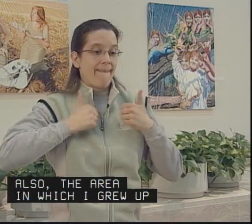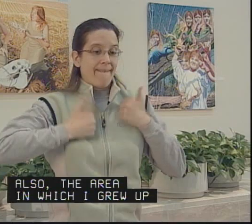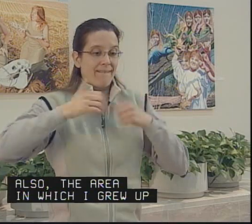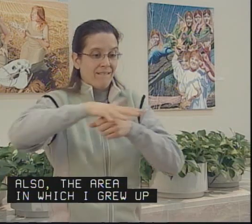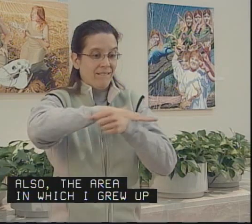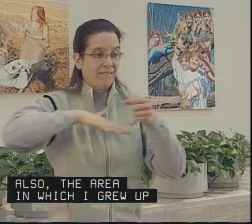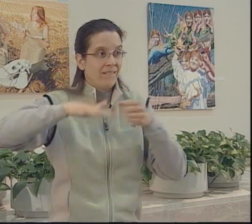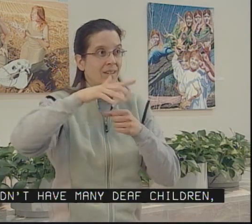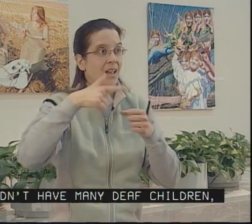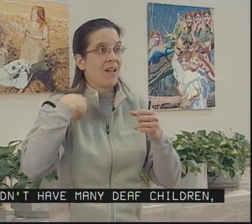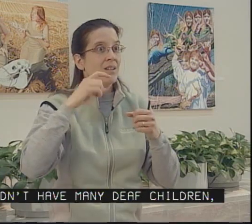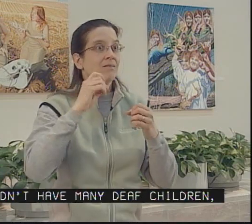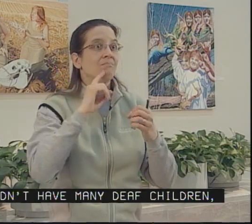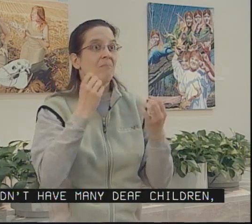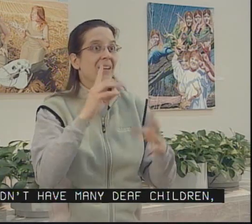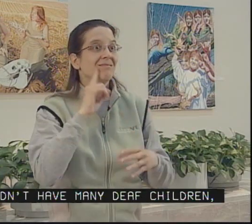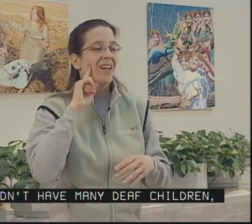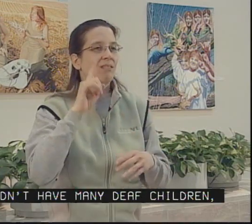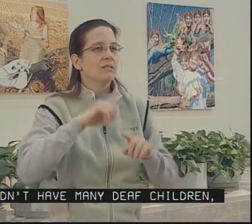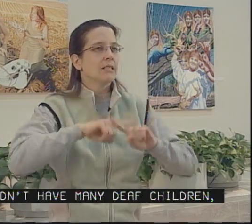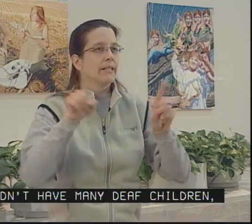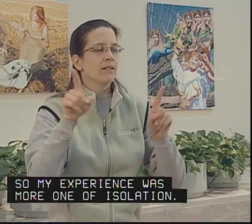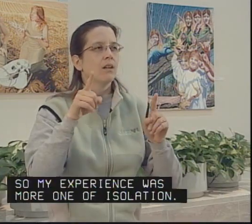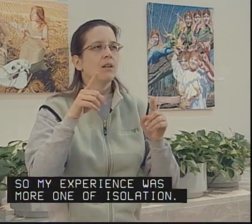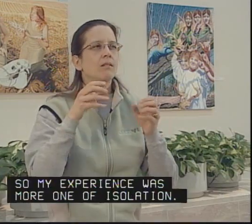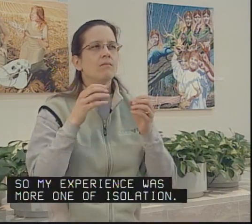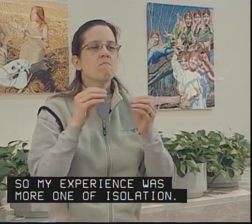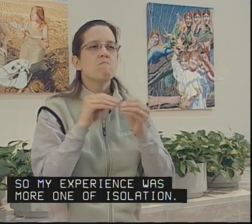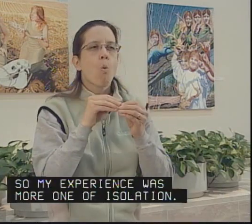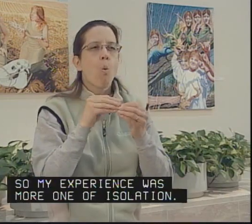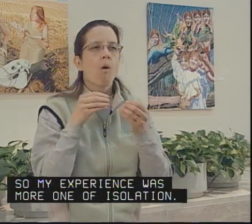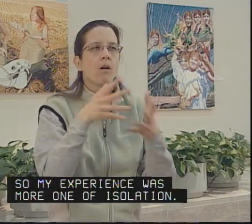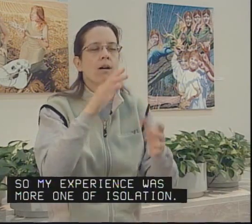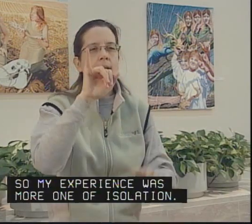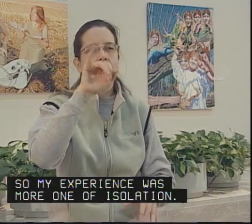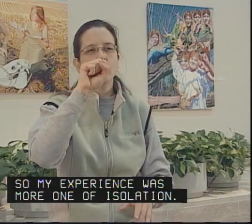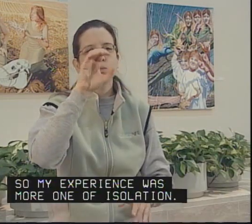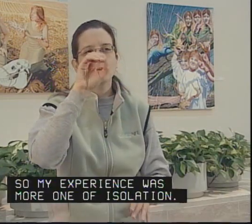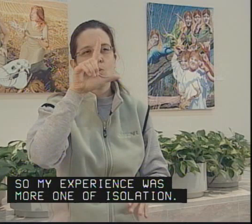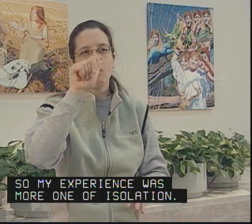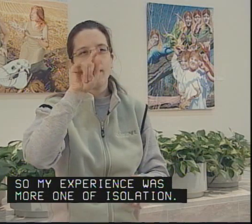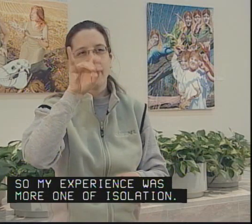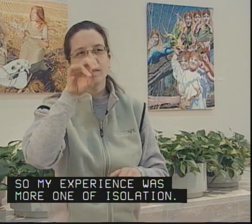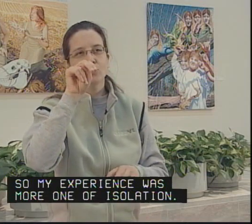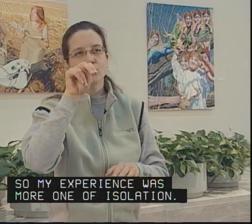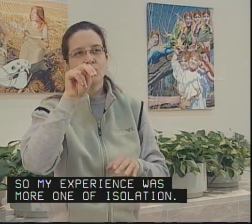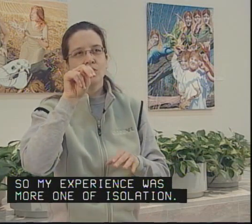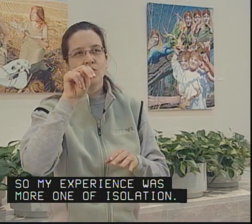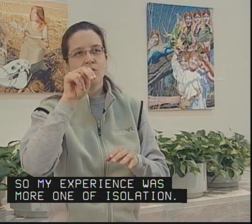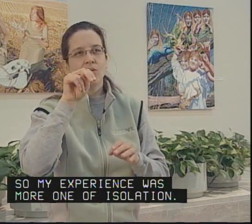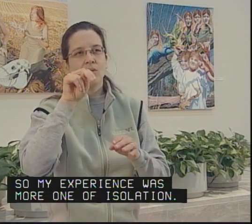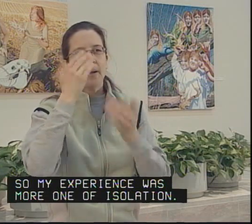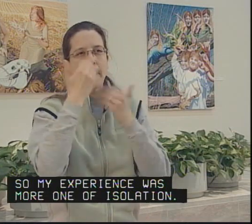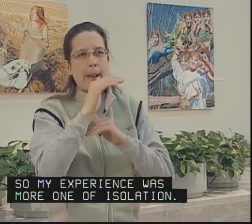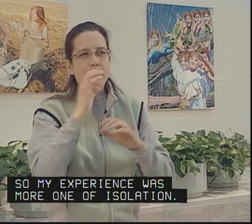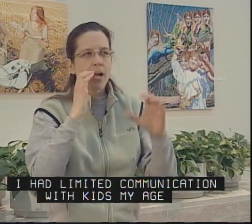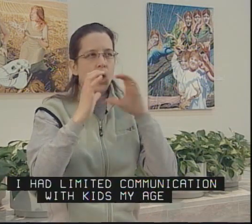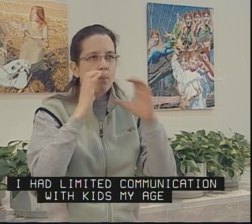which I grew up didn't have many deaf children, so my experience was more one of isolation. I had